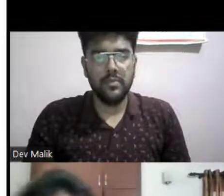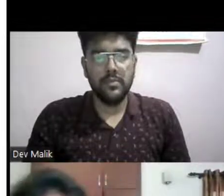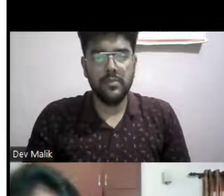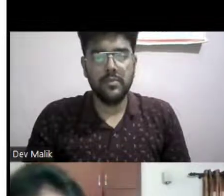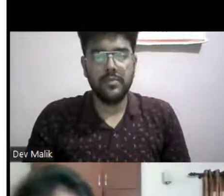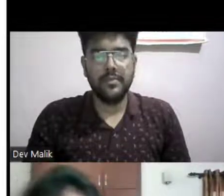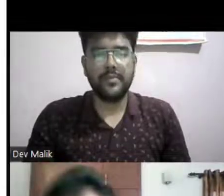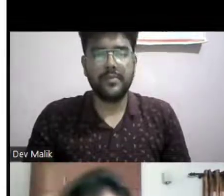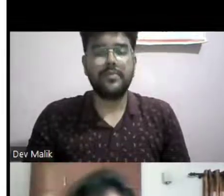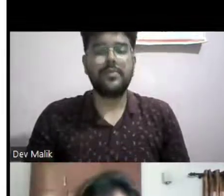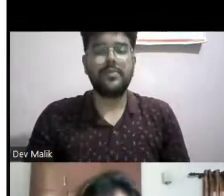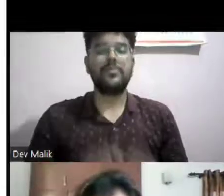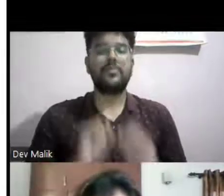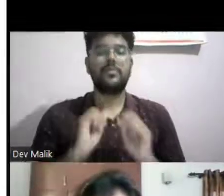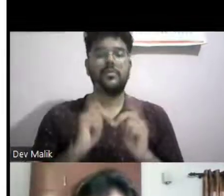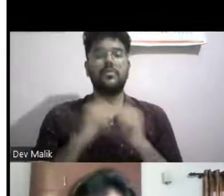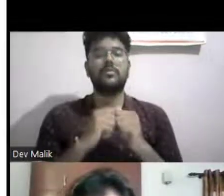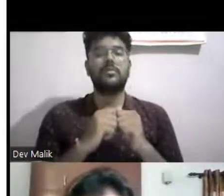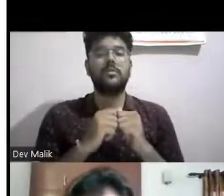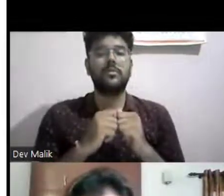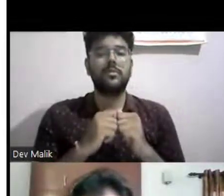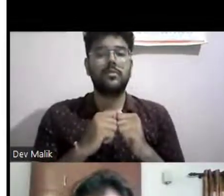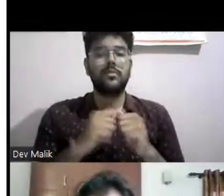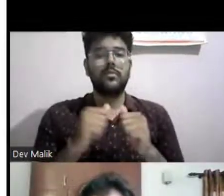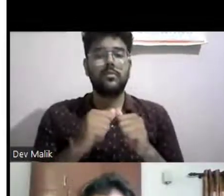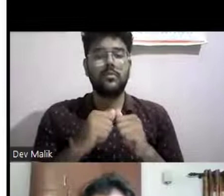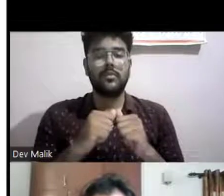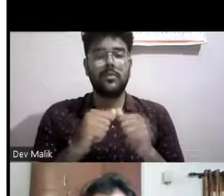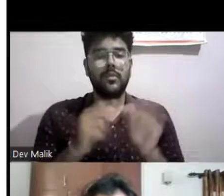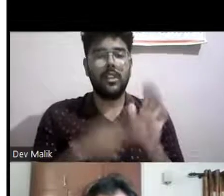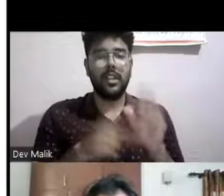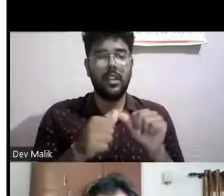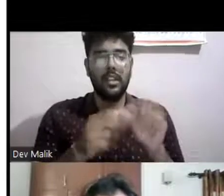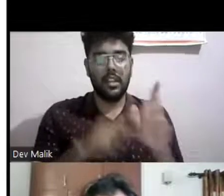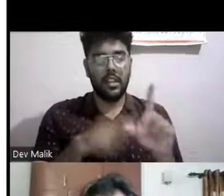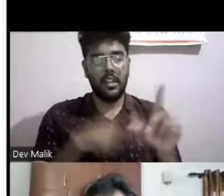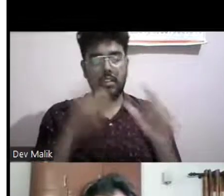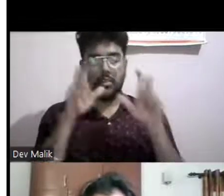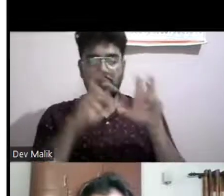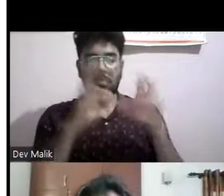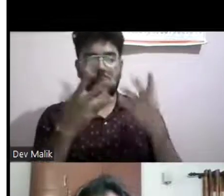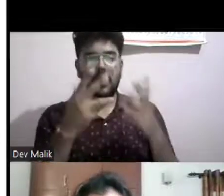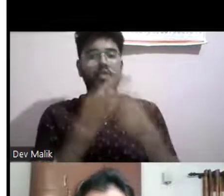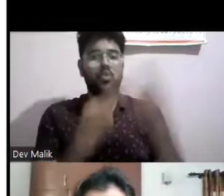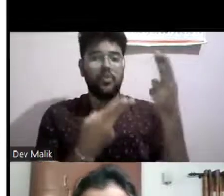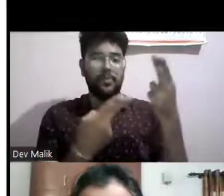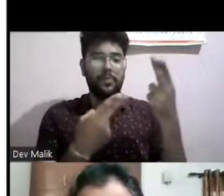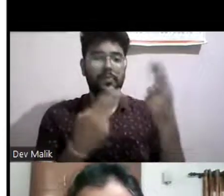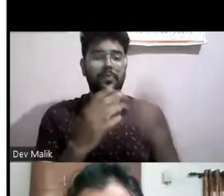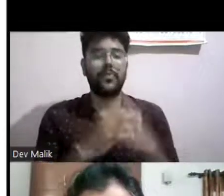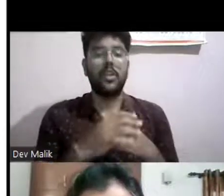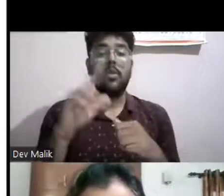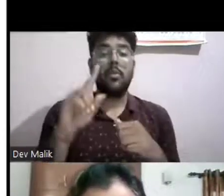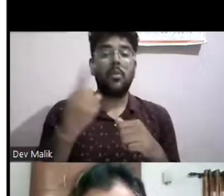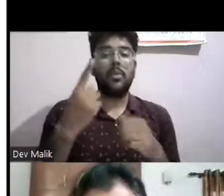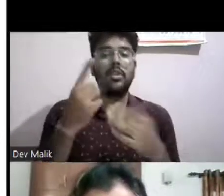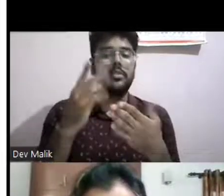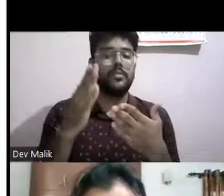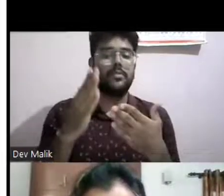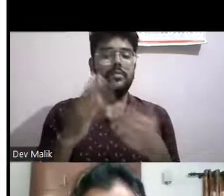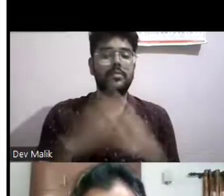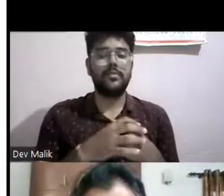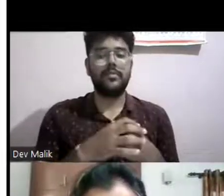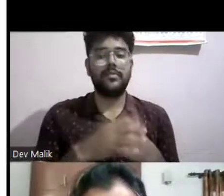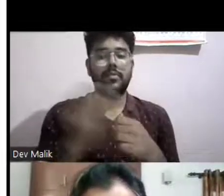So story was something that Ananya mentioned, and let us look at the first sequence of a few films